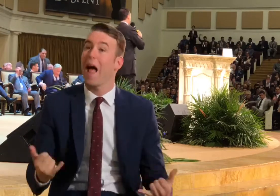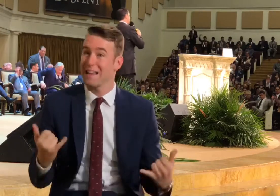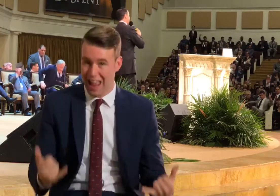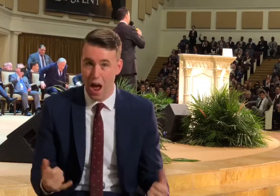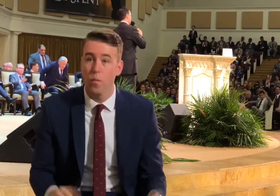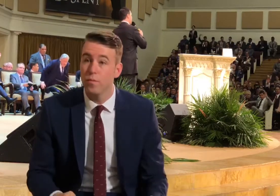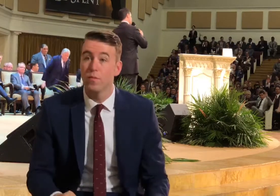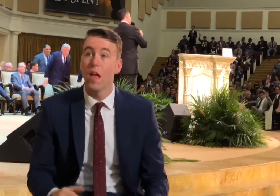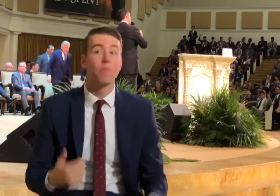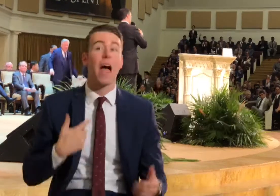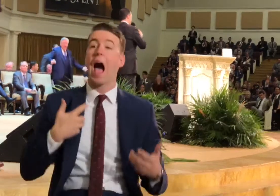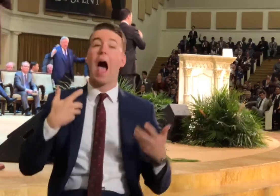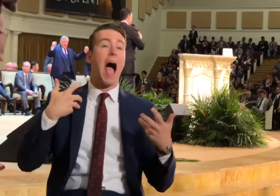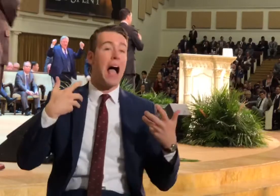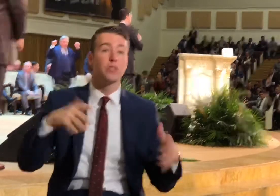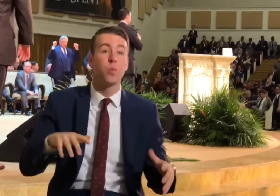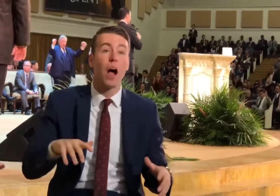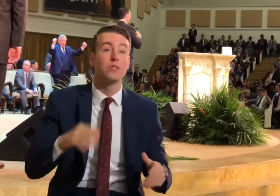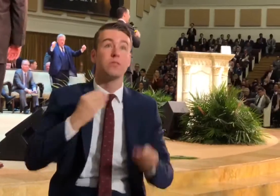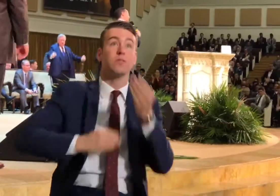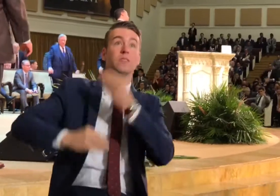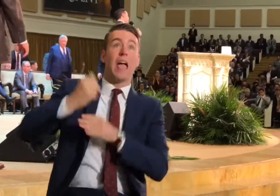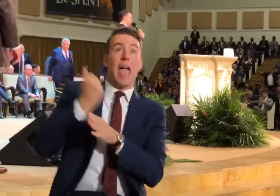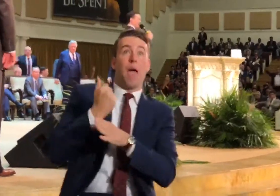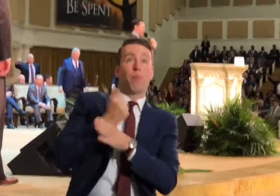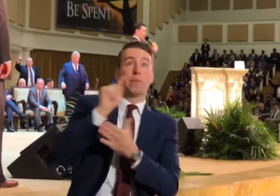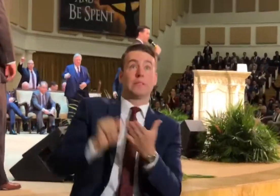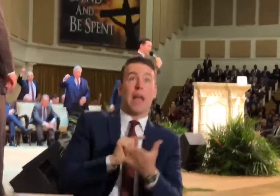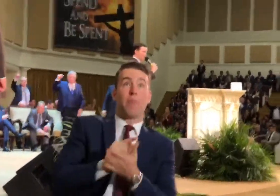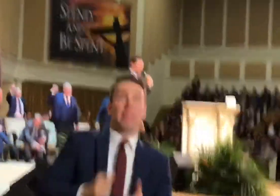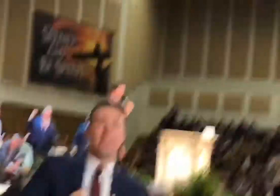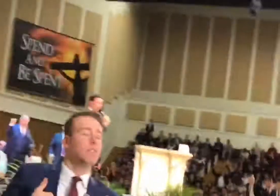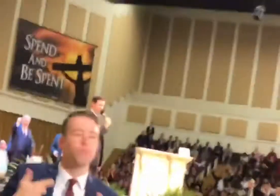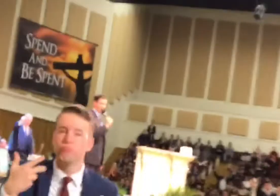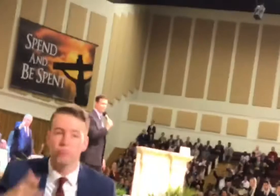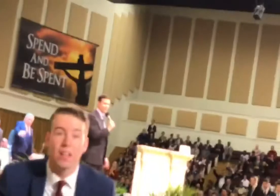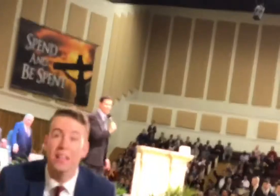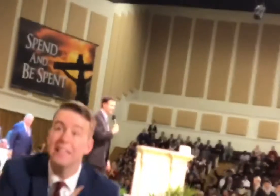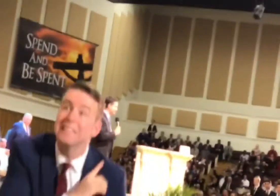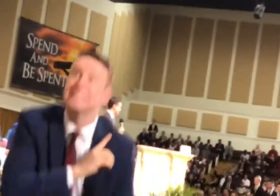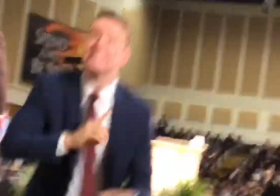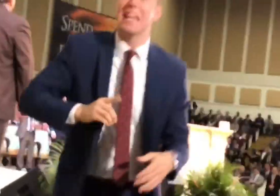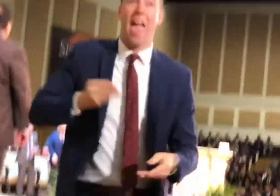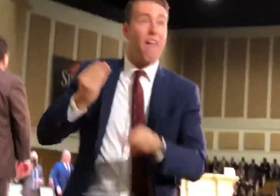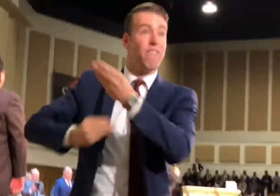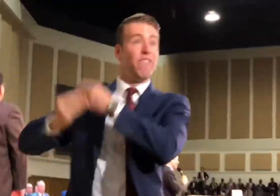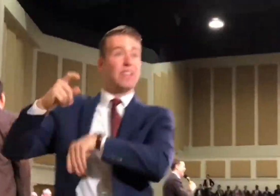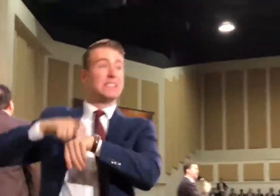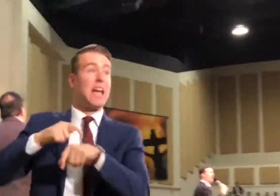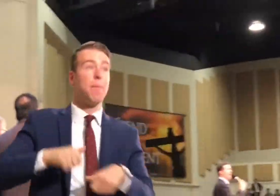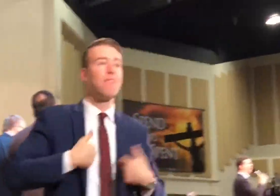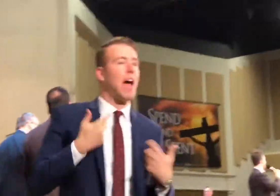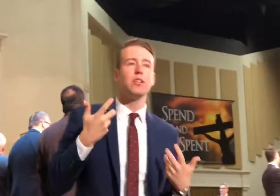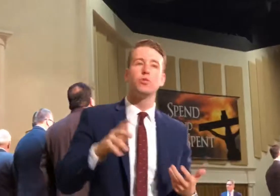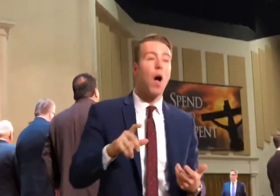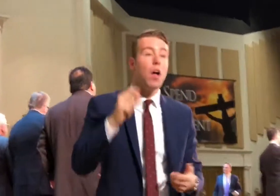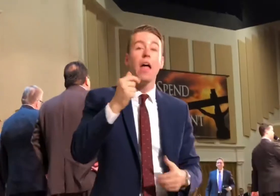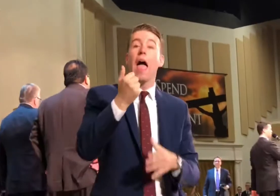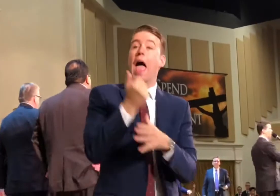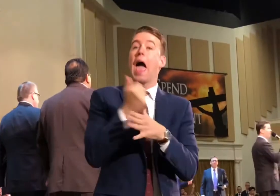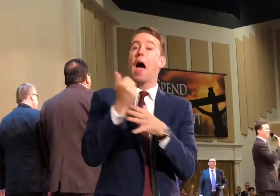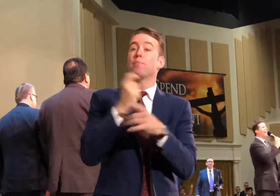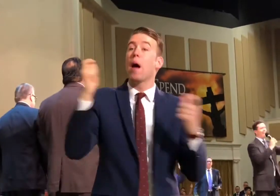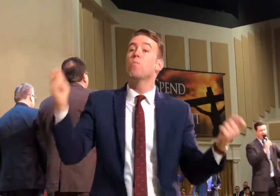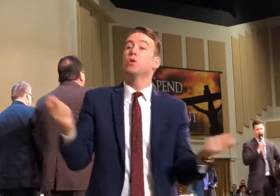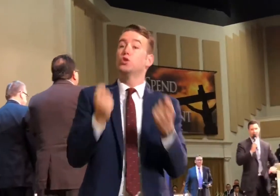I don't want to live in the days of Abraham. I don't want to live in the days of David. Amen. Abraham rejoiced